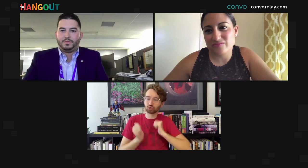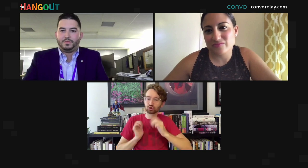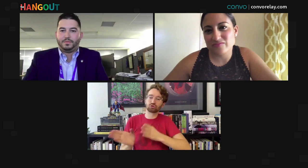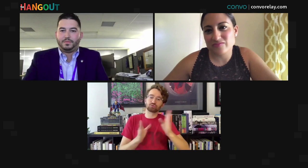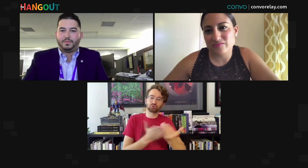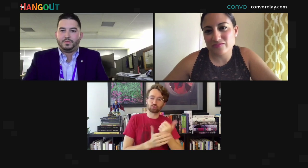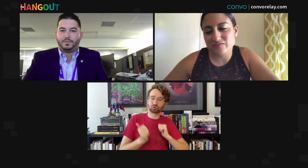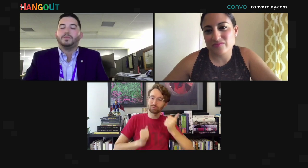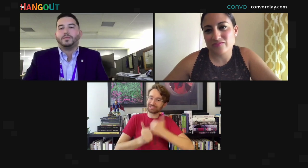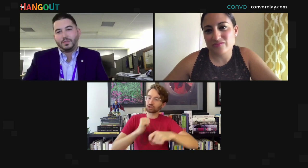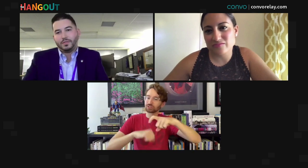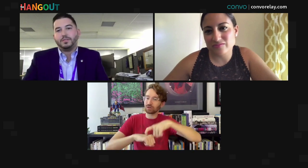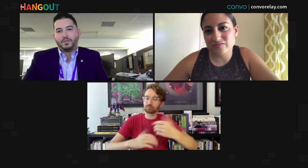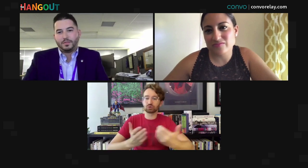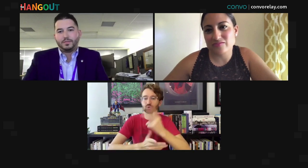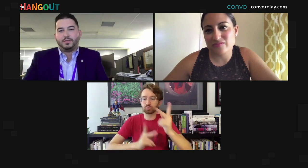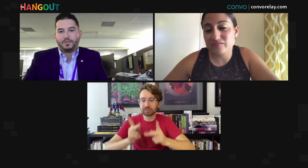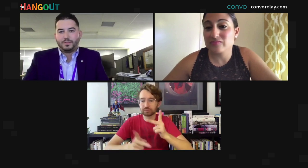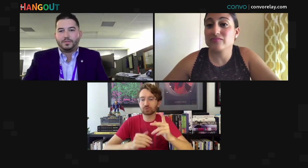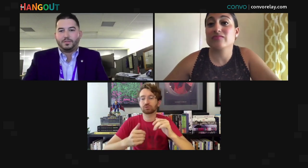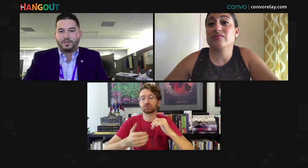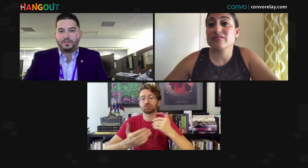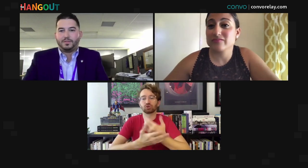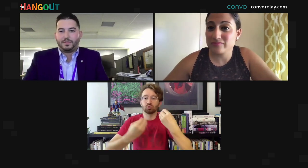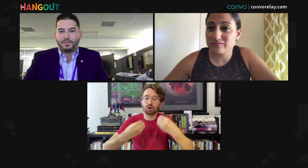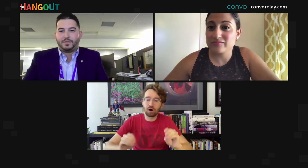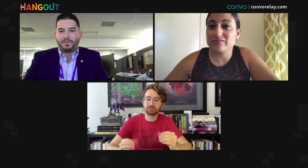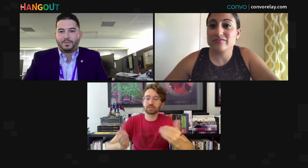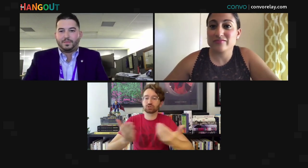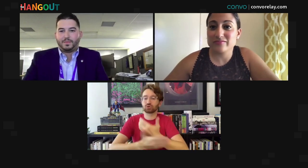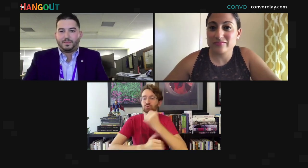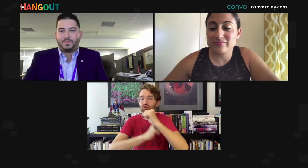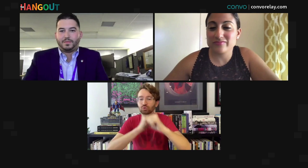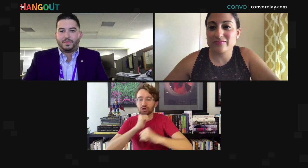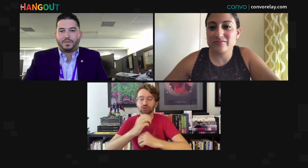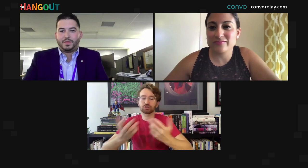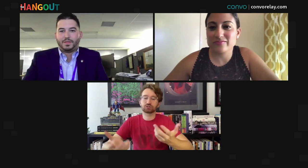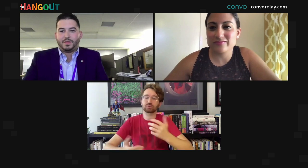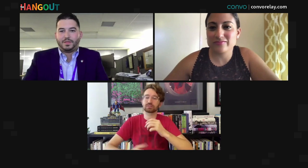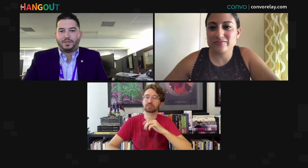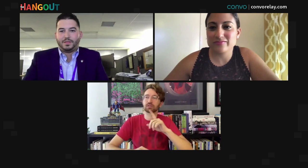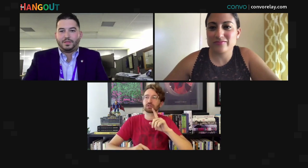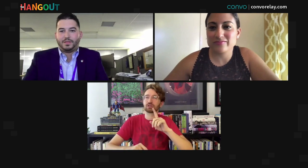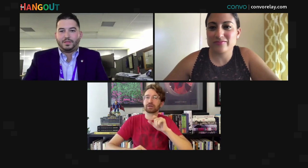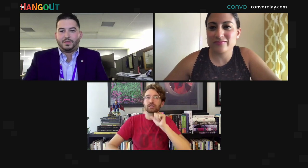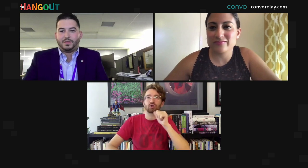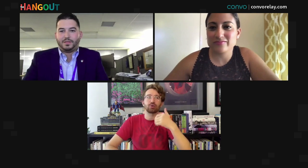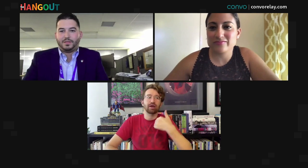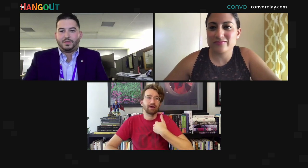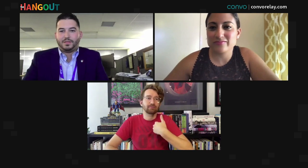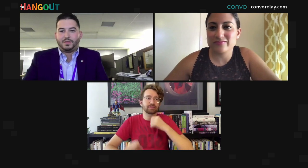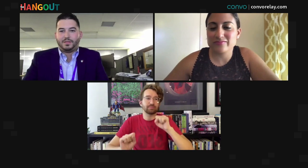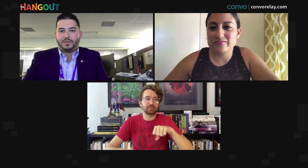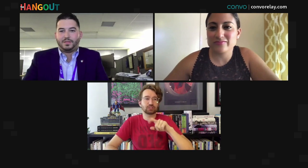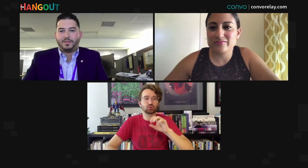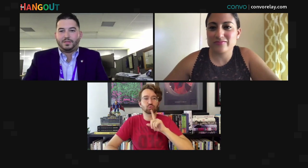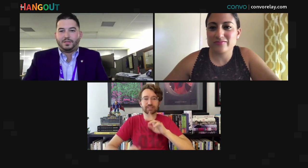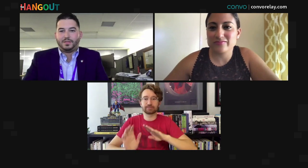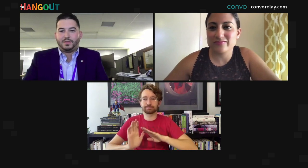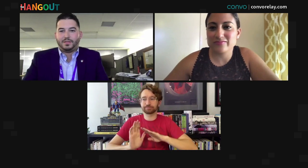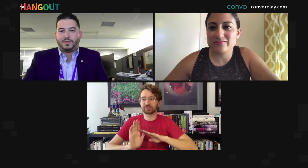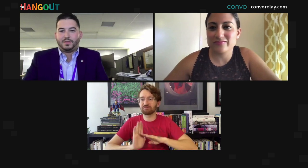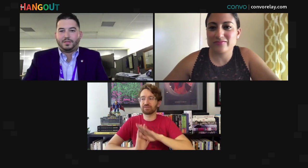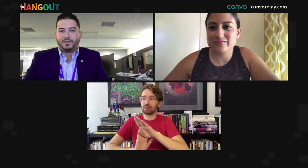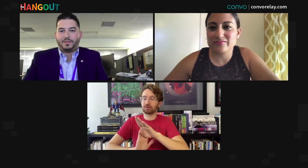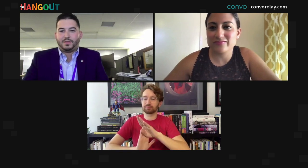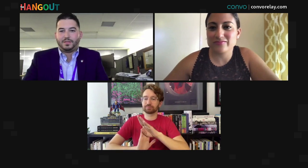industry is freelance shows and freelance performances. So I'm constantly meeting new people, constantly meeting,